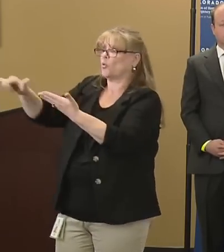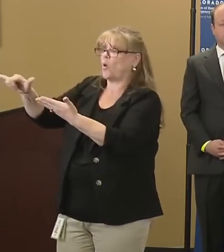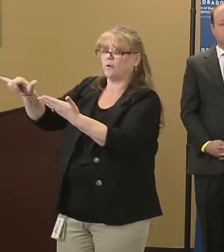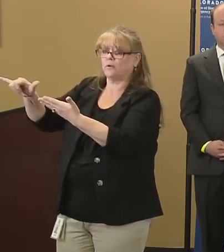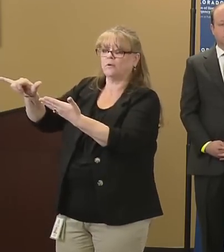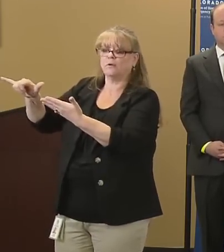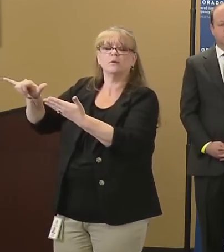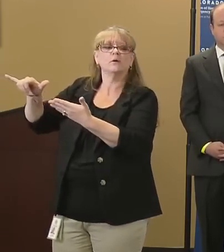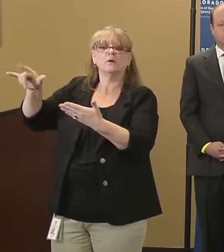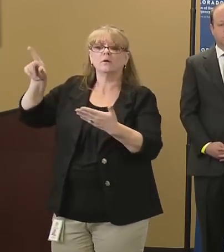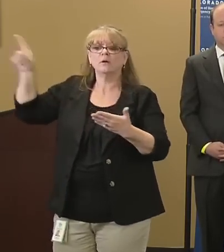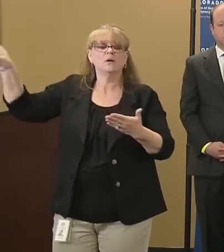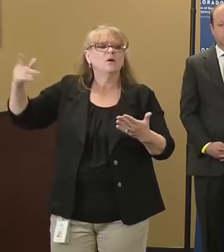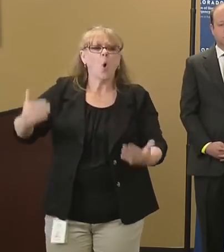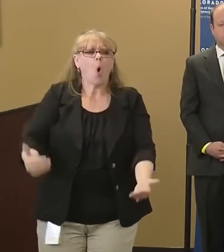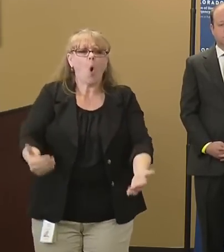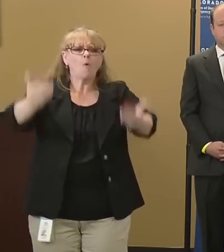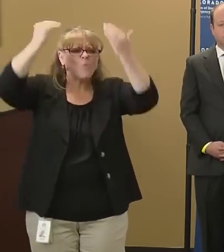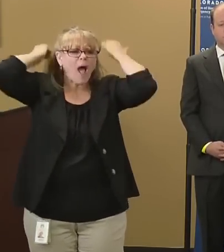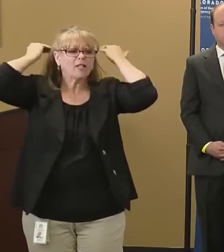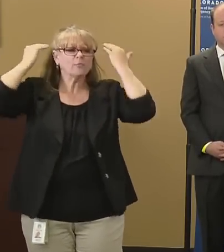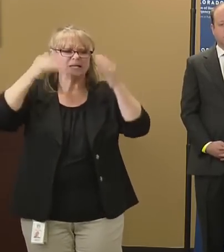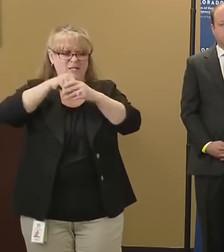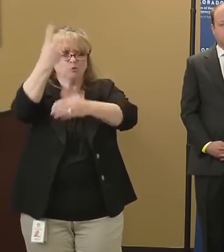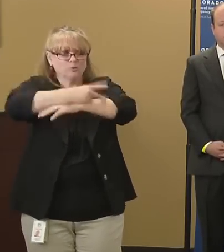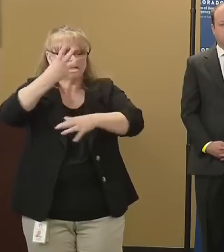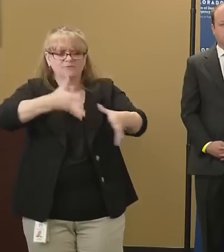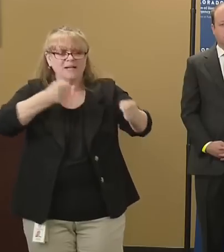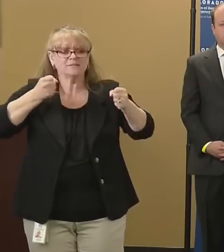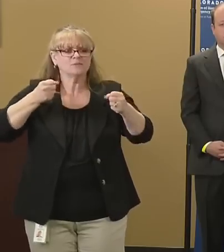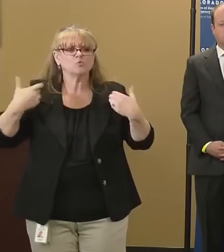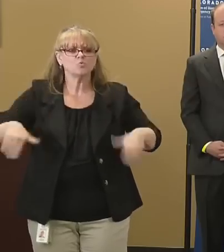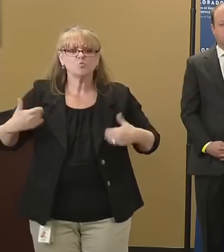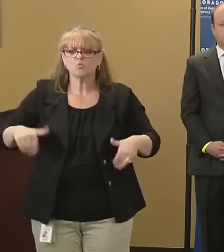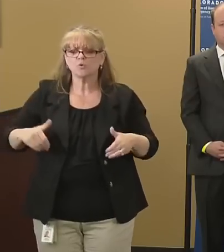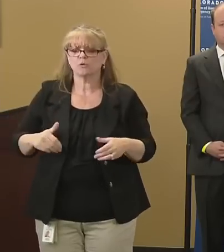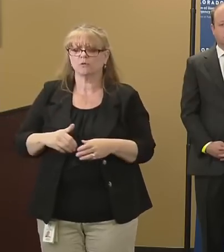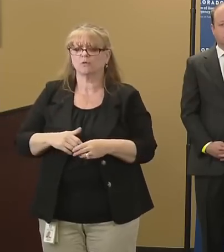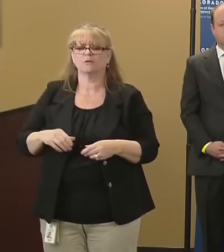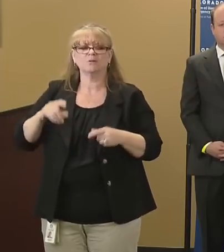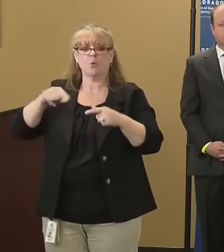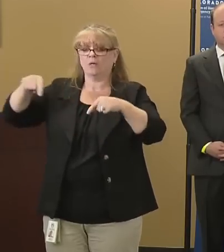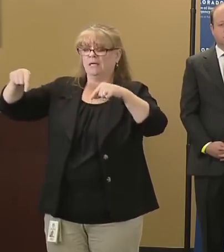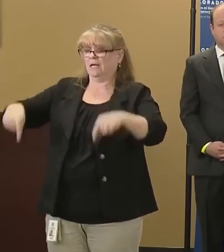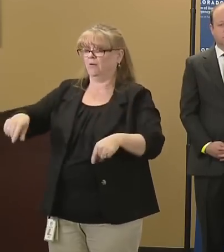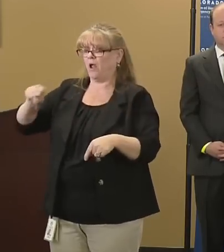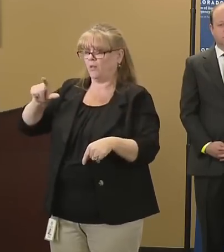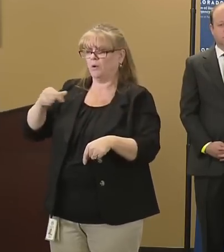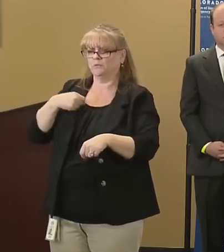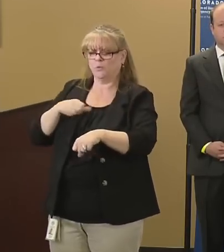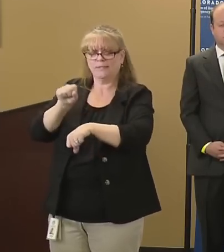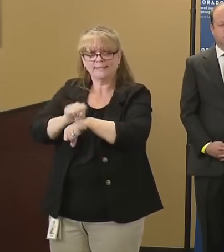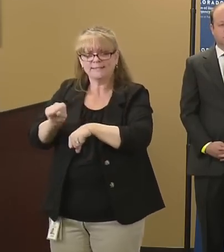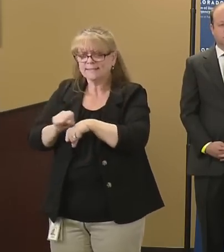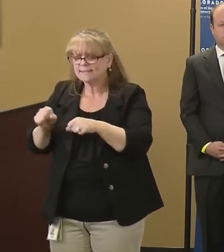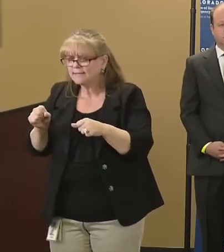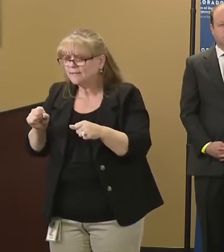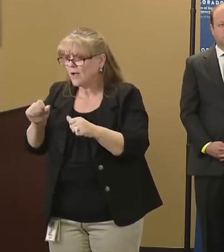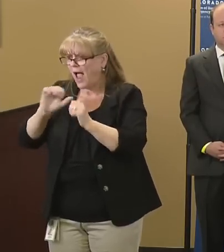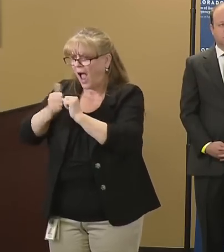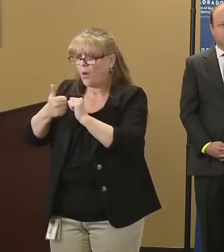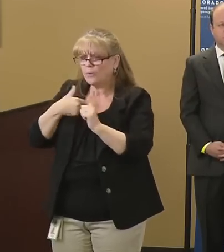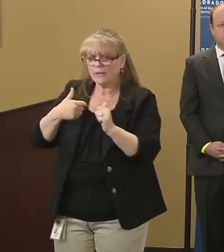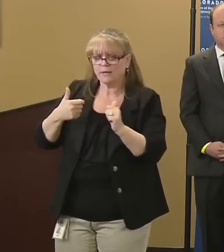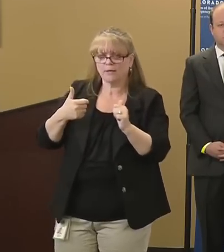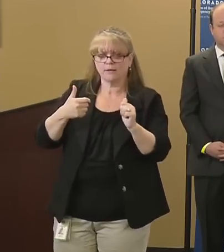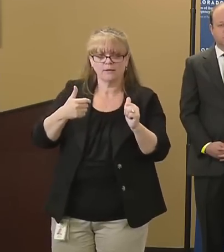been working long hours for many weeks preparing for this and have models that are all modeled out on how we can take care of the people in